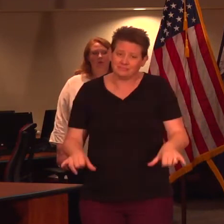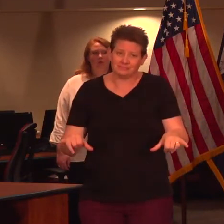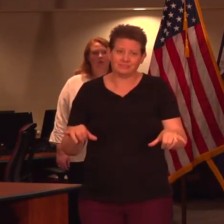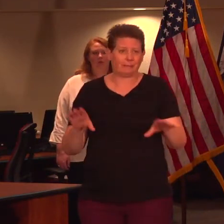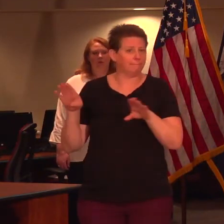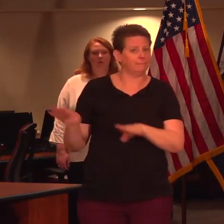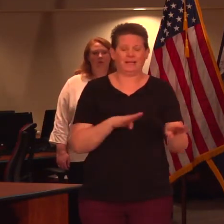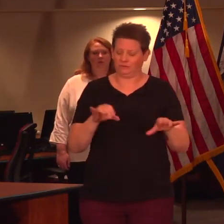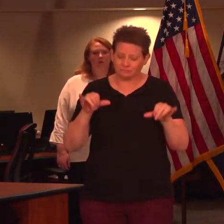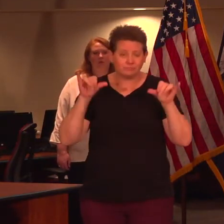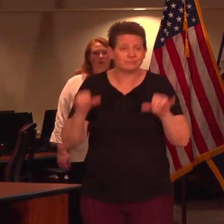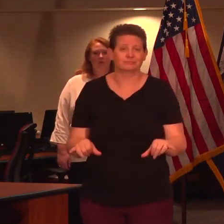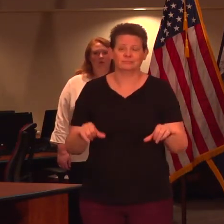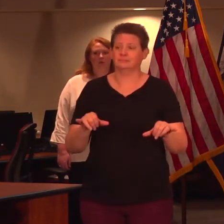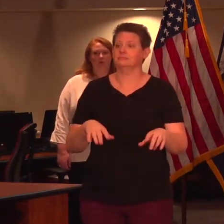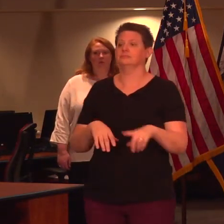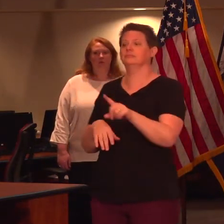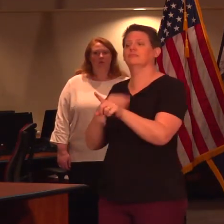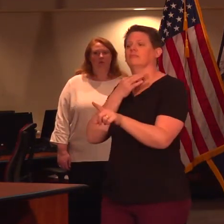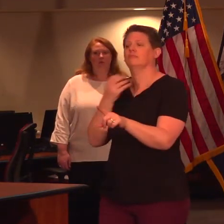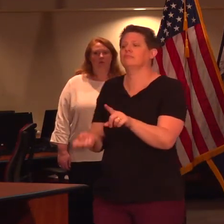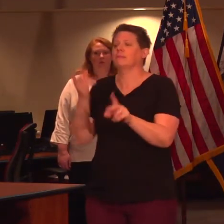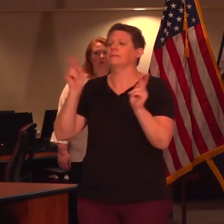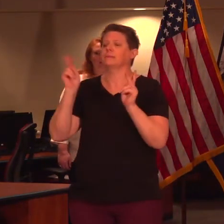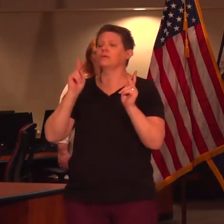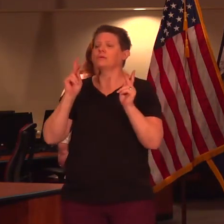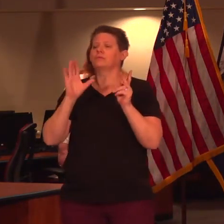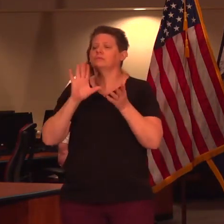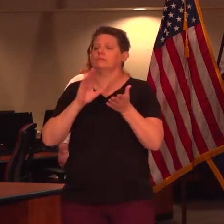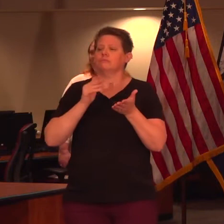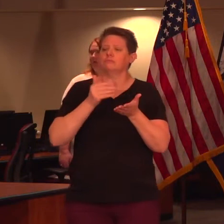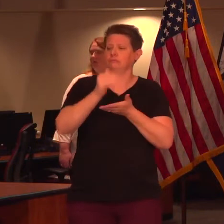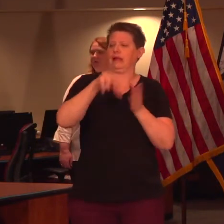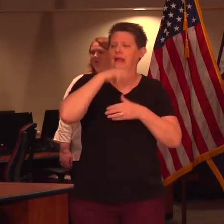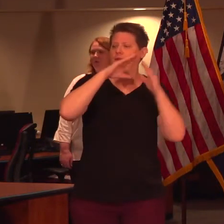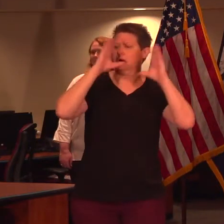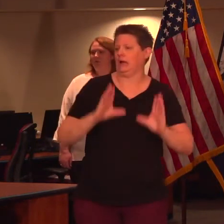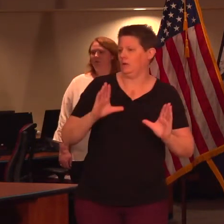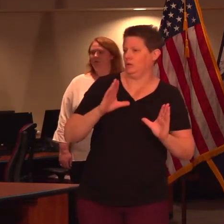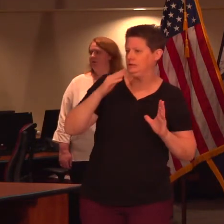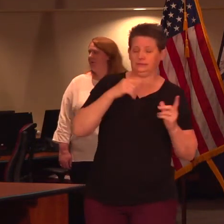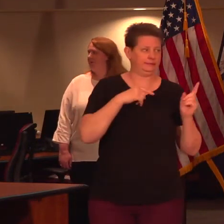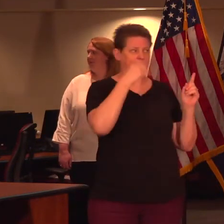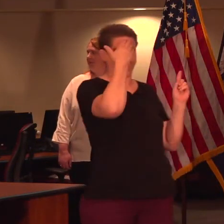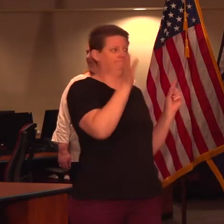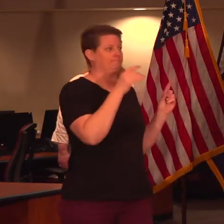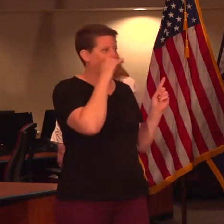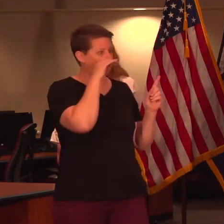and they still count. Do you have a count of how many people were displaced by the storms? I do not know. We